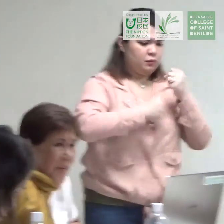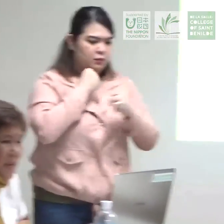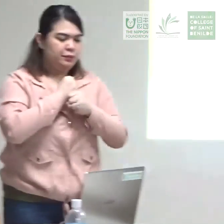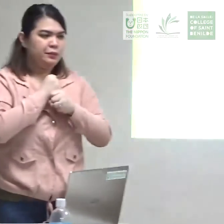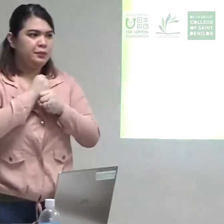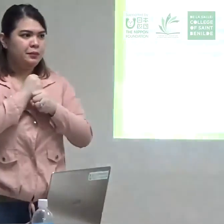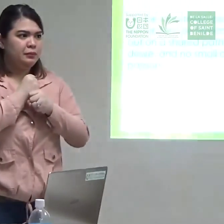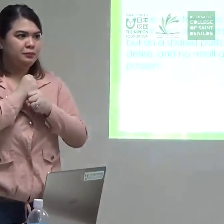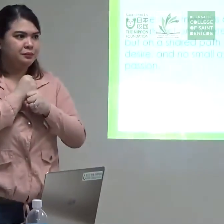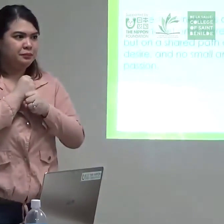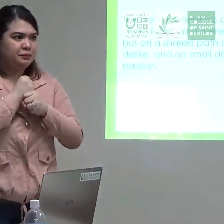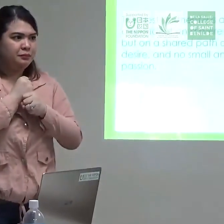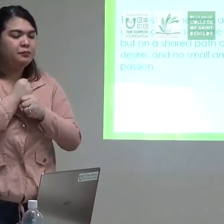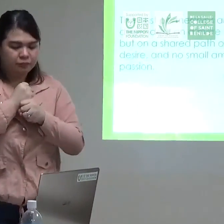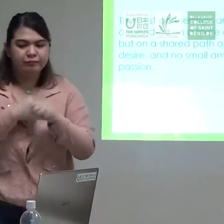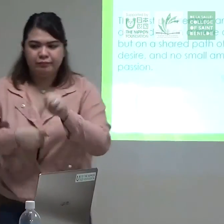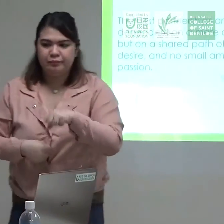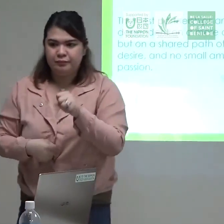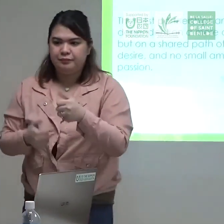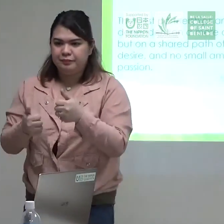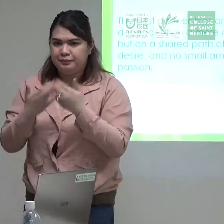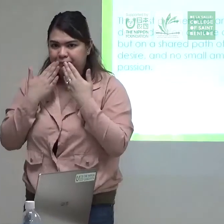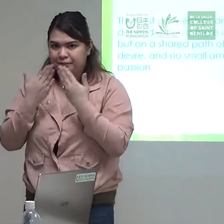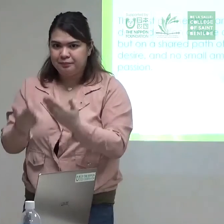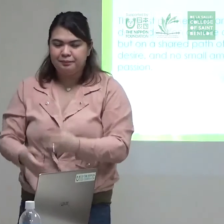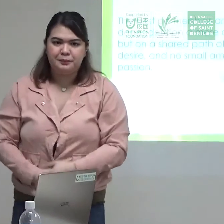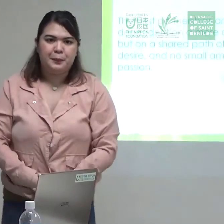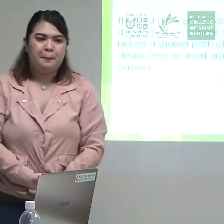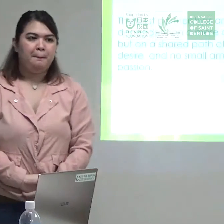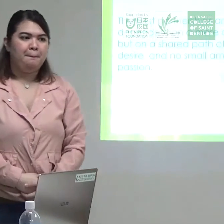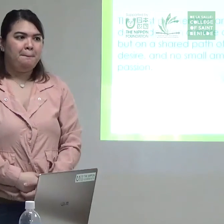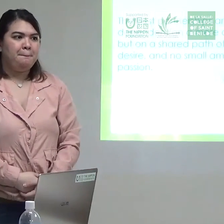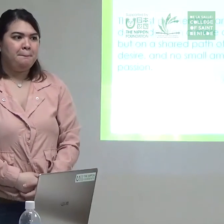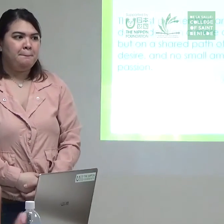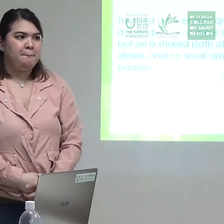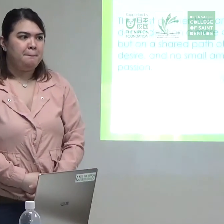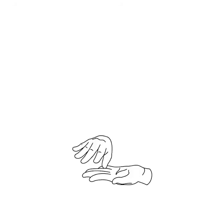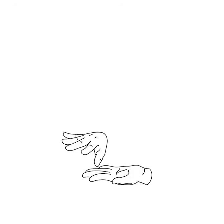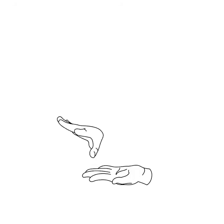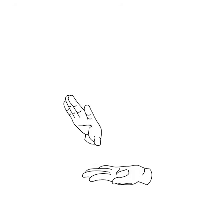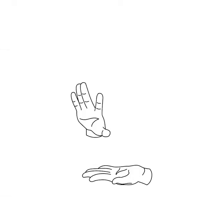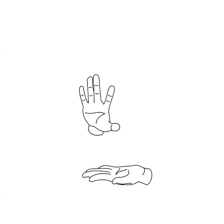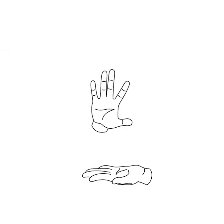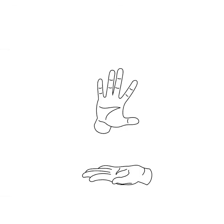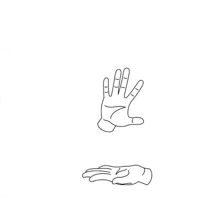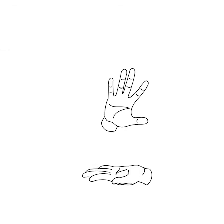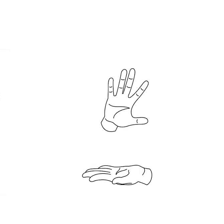I think, photo